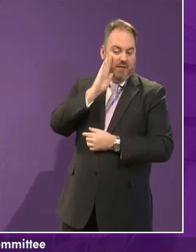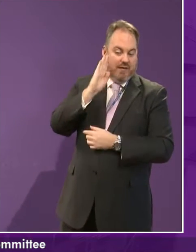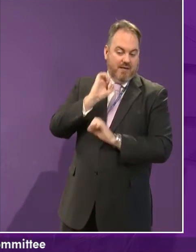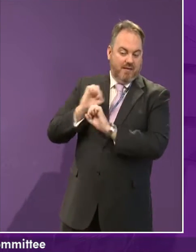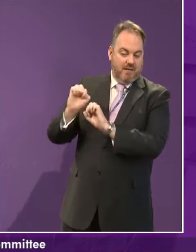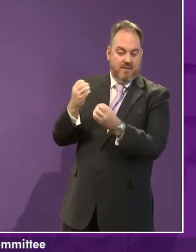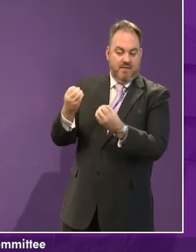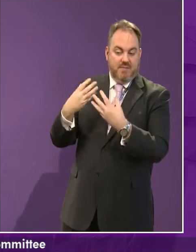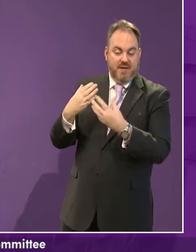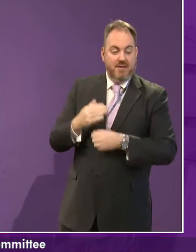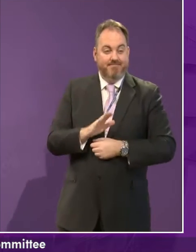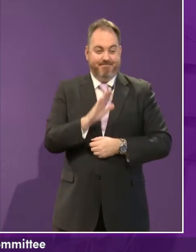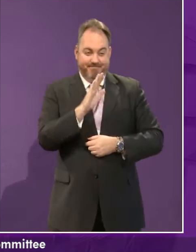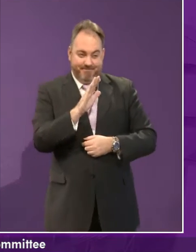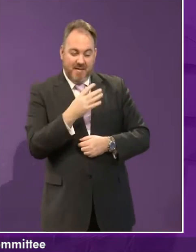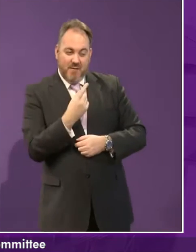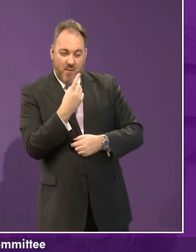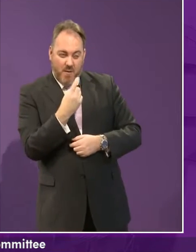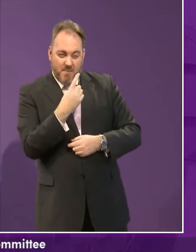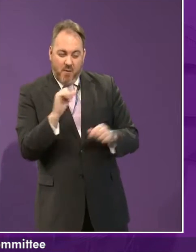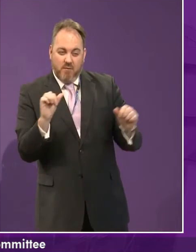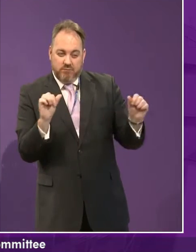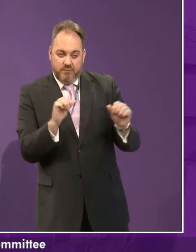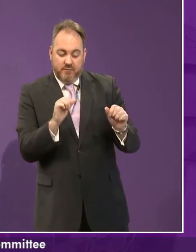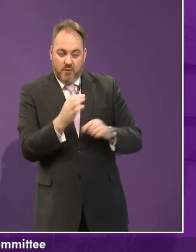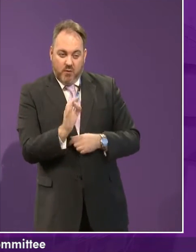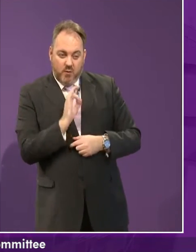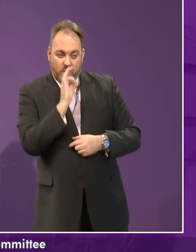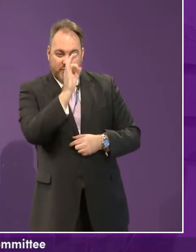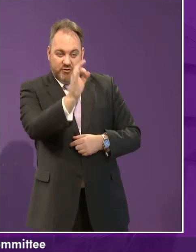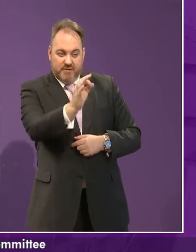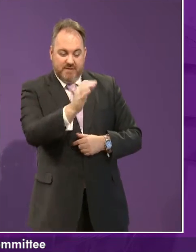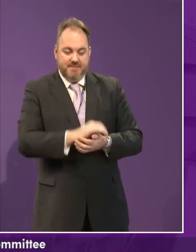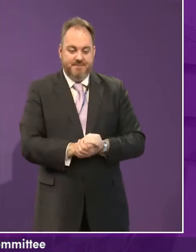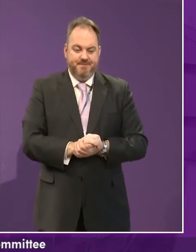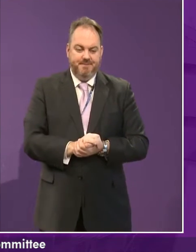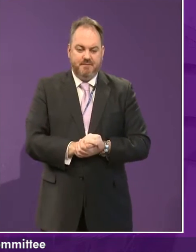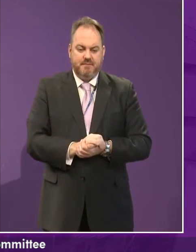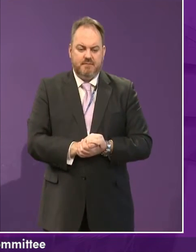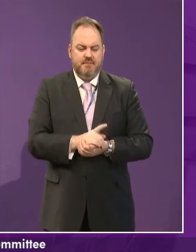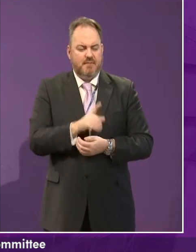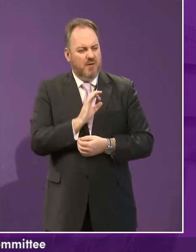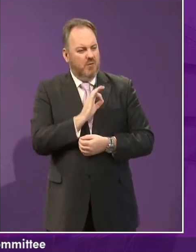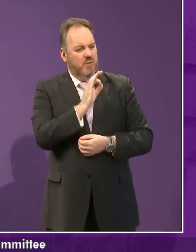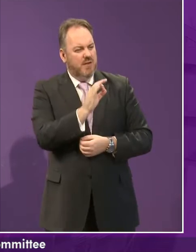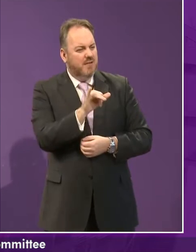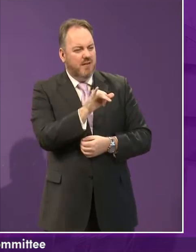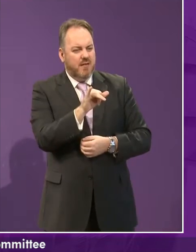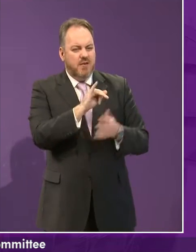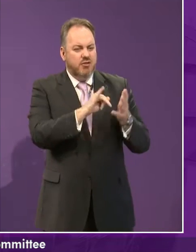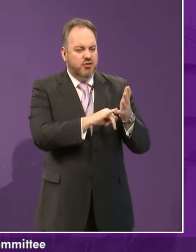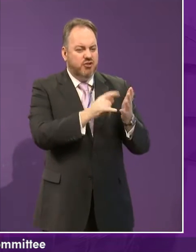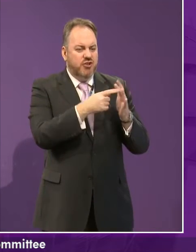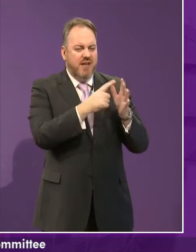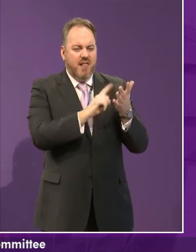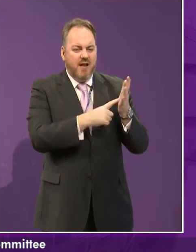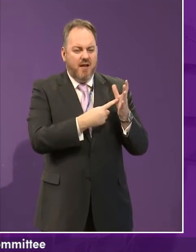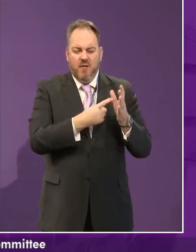just got one very brief question. And I can't remember if it was either Sheila or Anne spoke about awareness